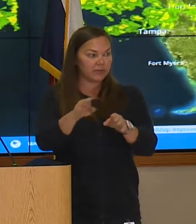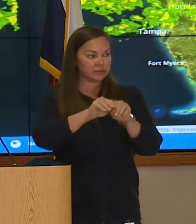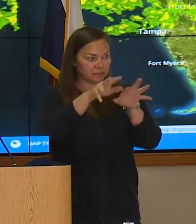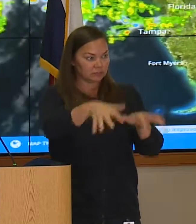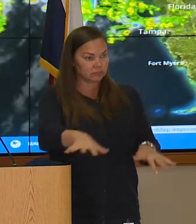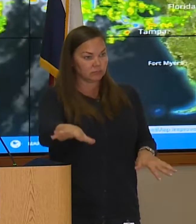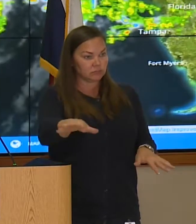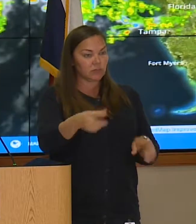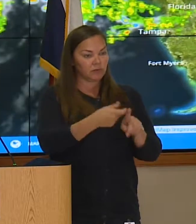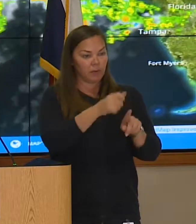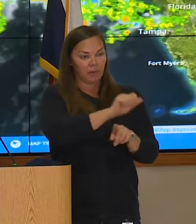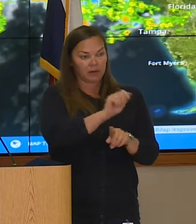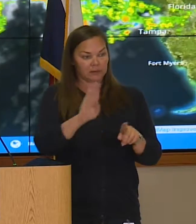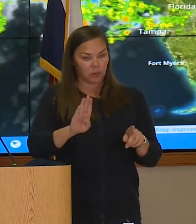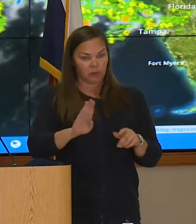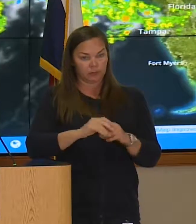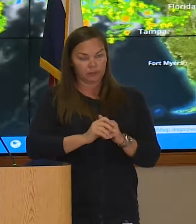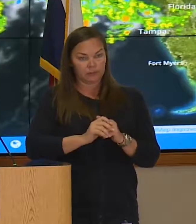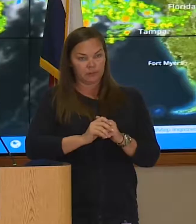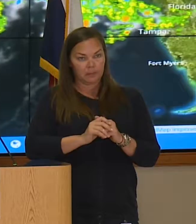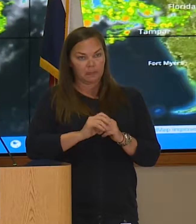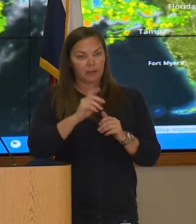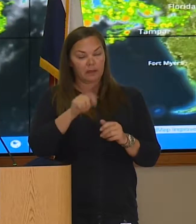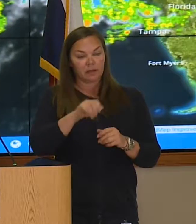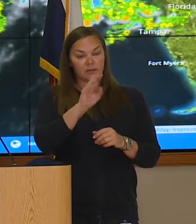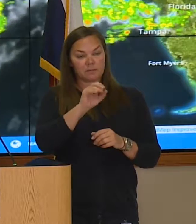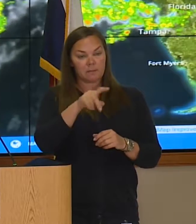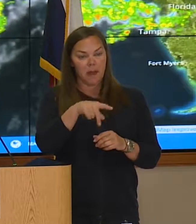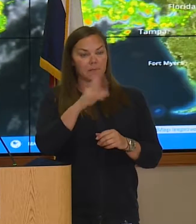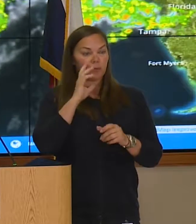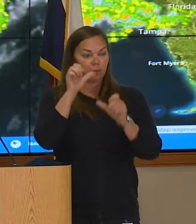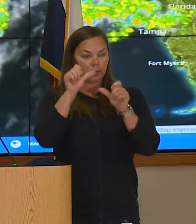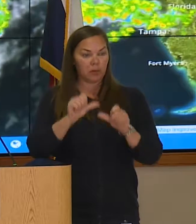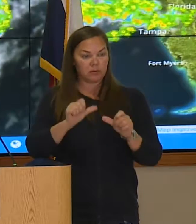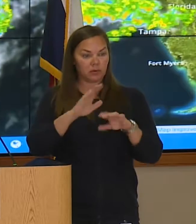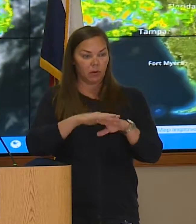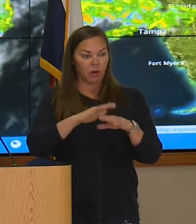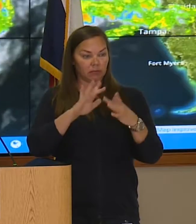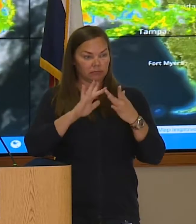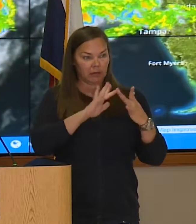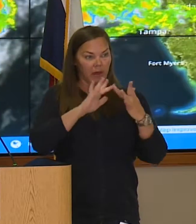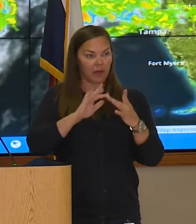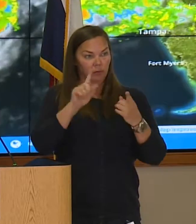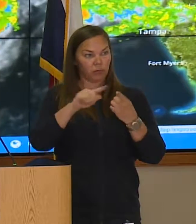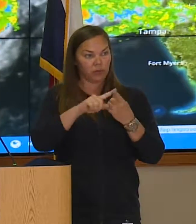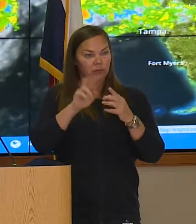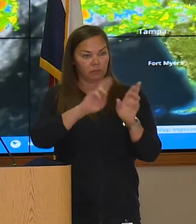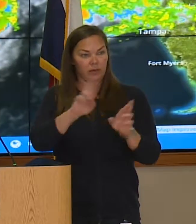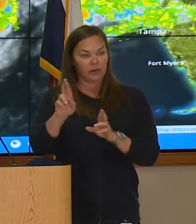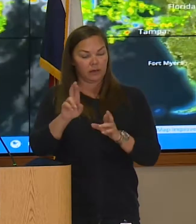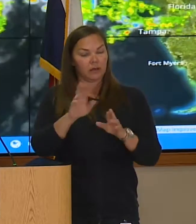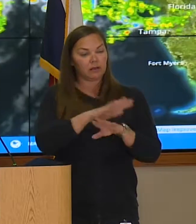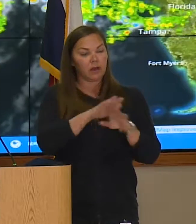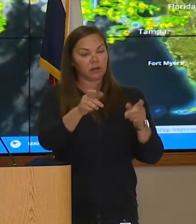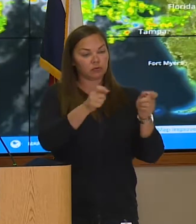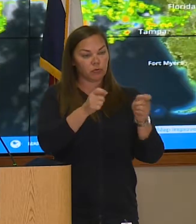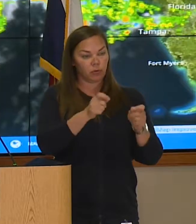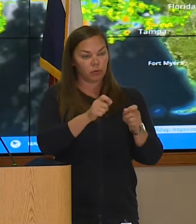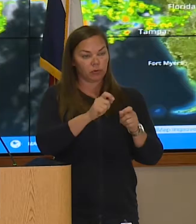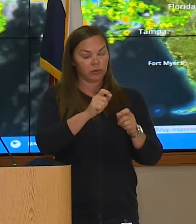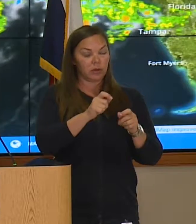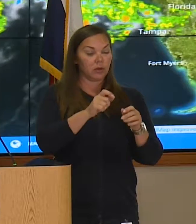spillways of Addicks and Barker. These maps will be posted online when ready. The uncontrolled auxiliary spillway